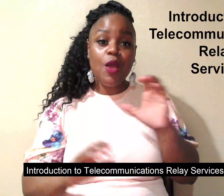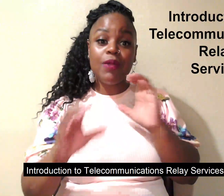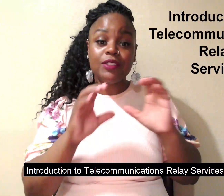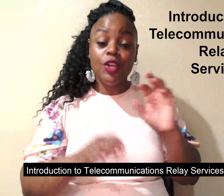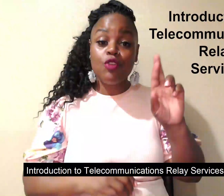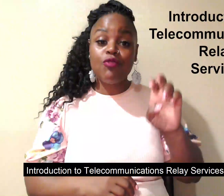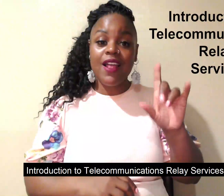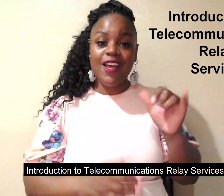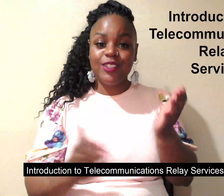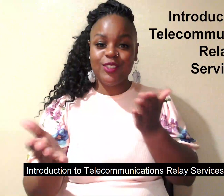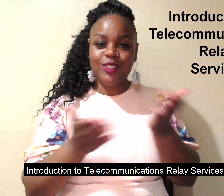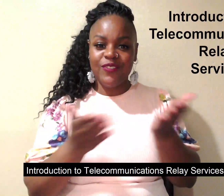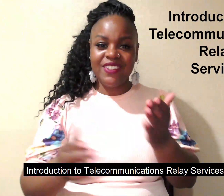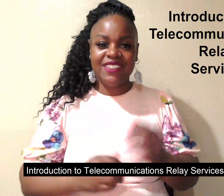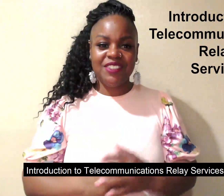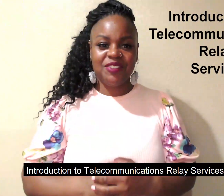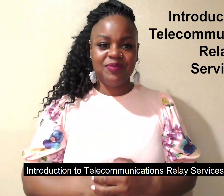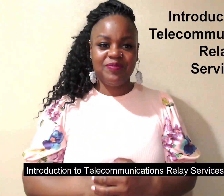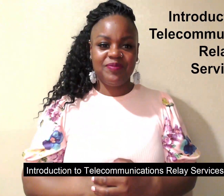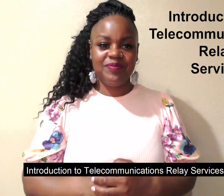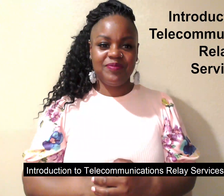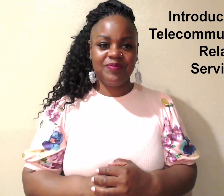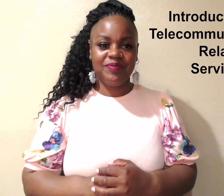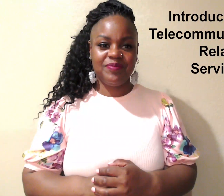Introduction to Telecommunications Relay Services.